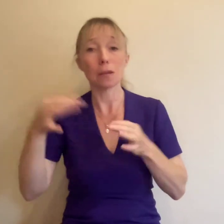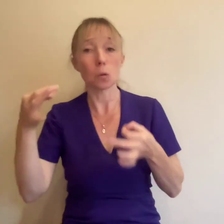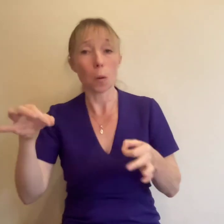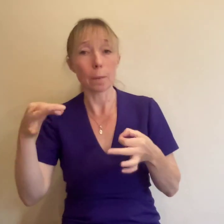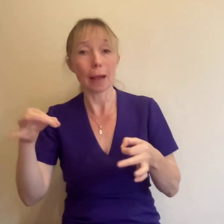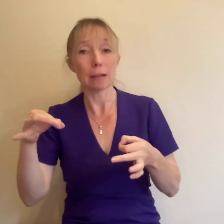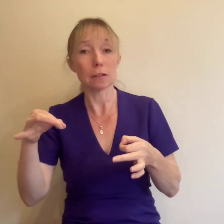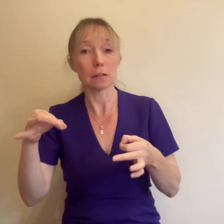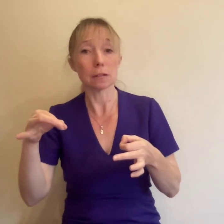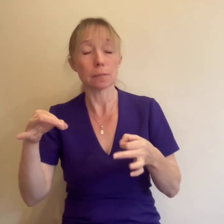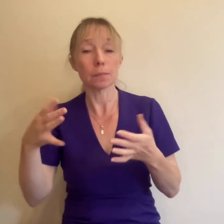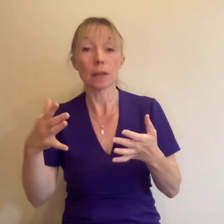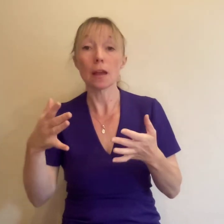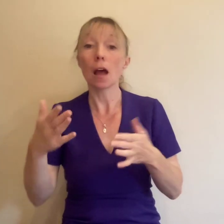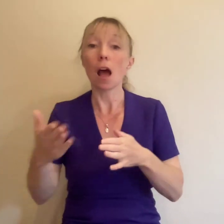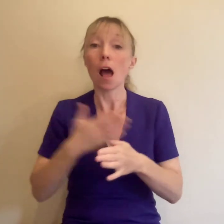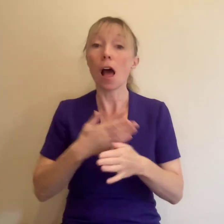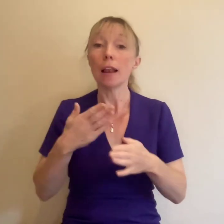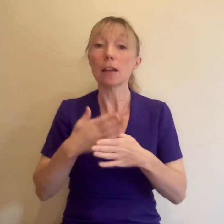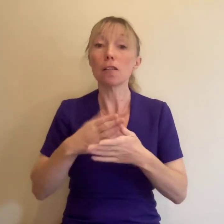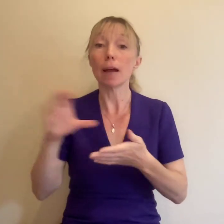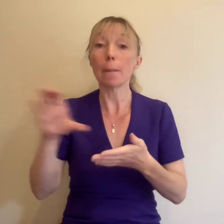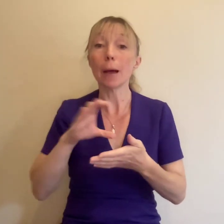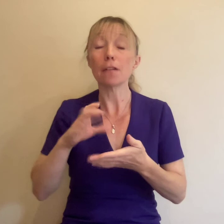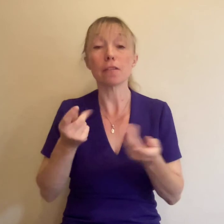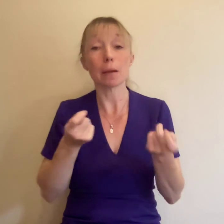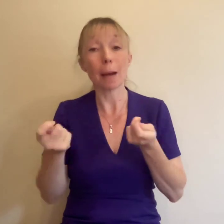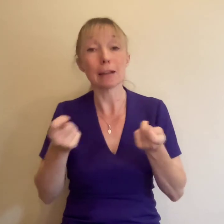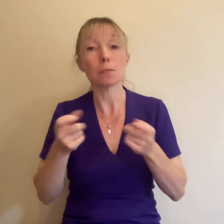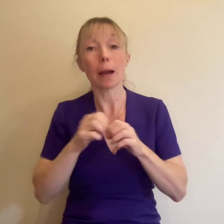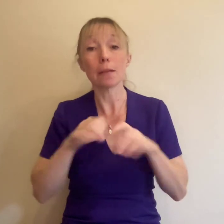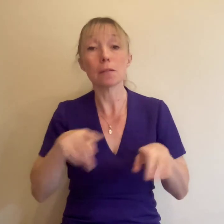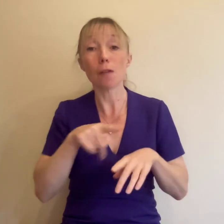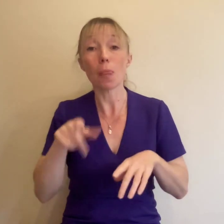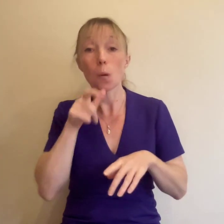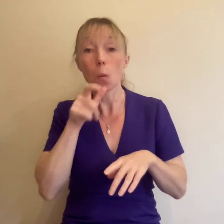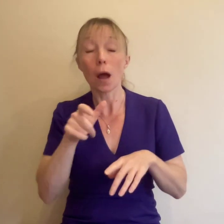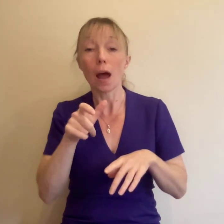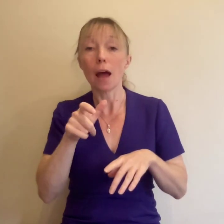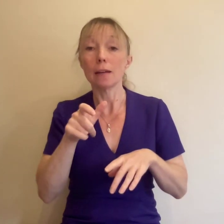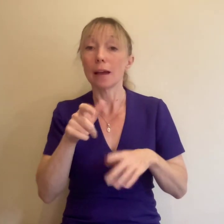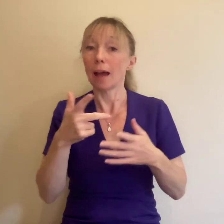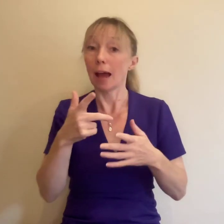Career Bursaries for London writers are managed by Spread the Word and made possible by a generous